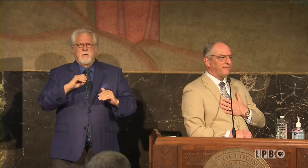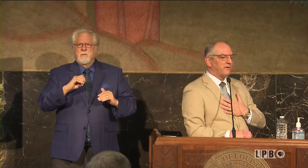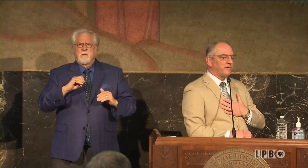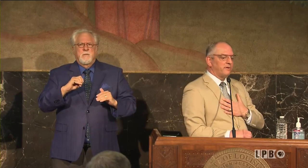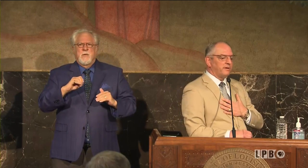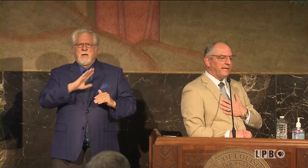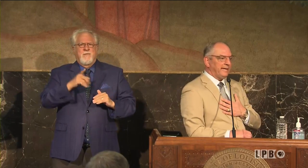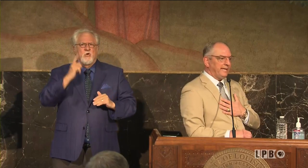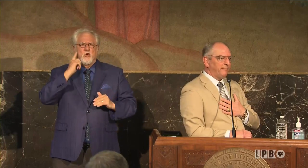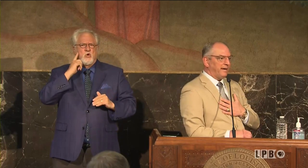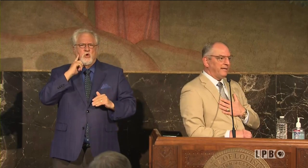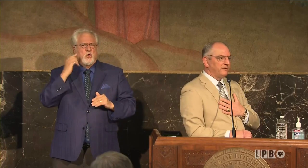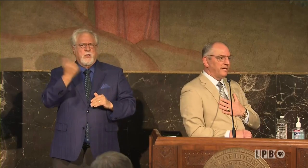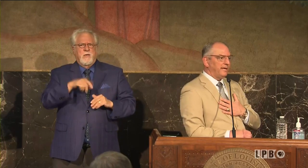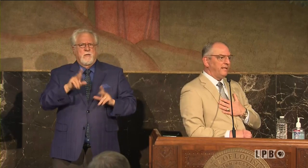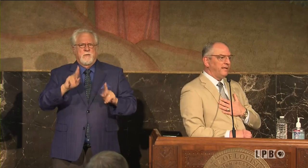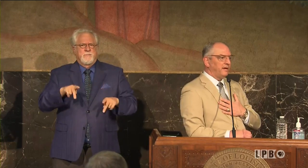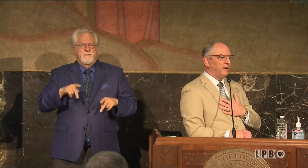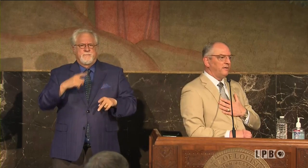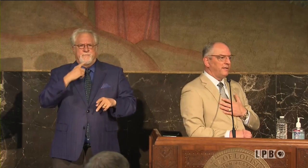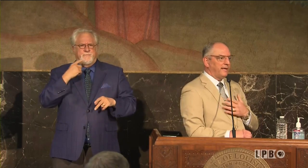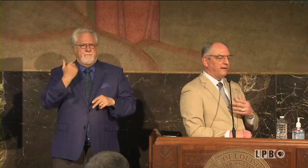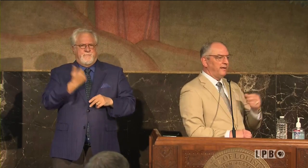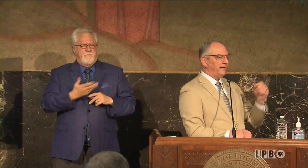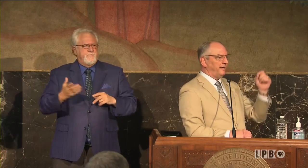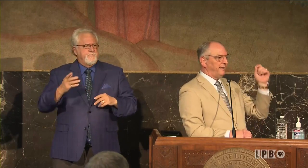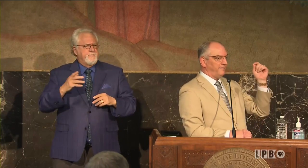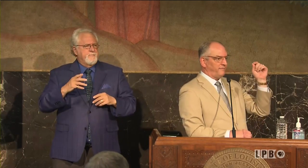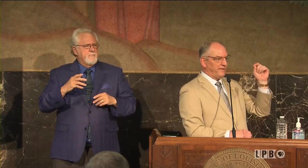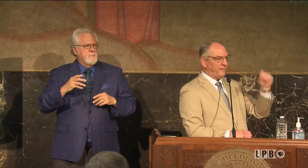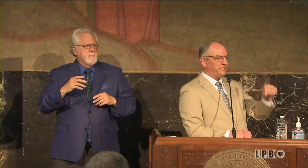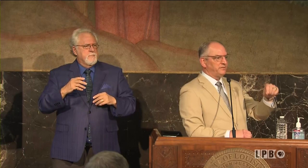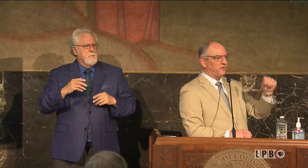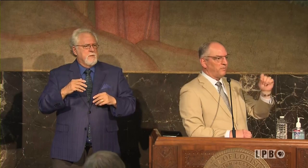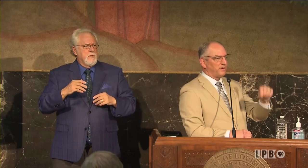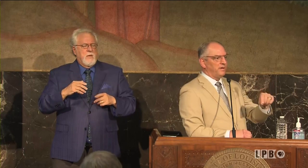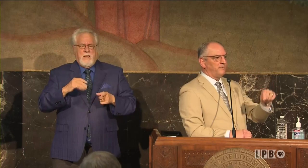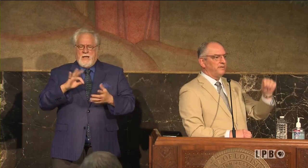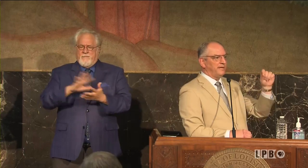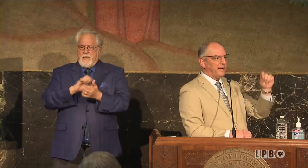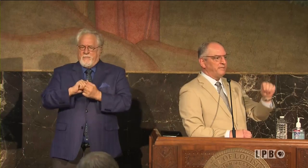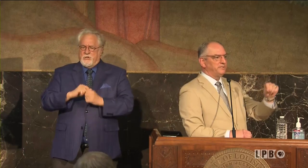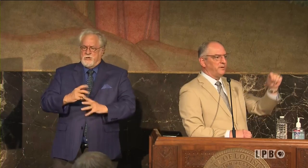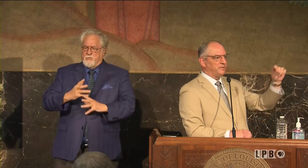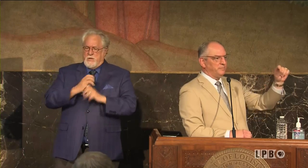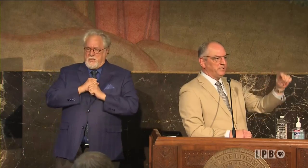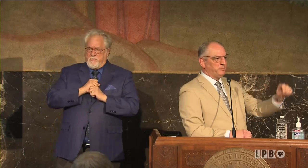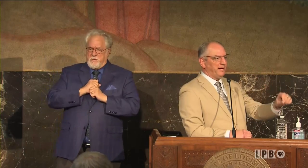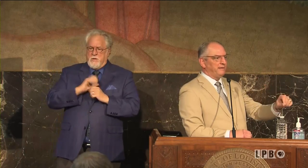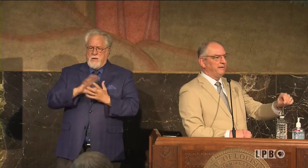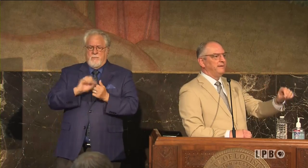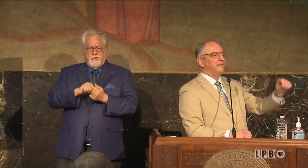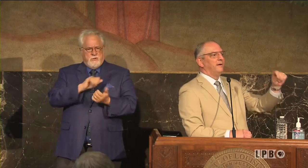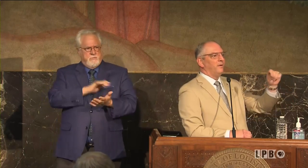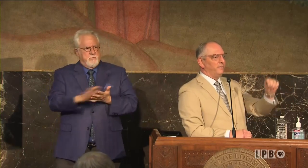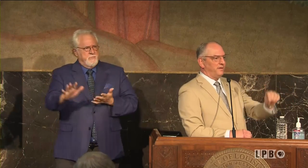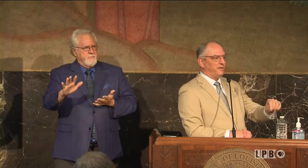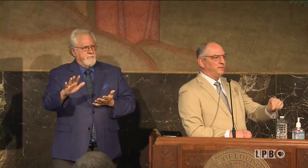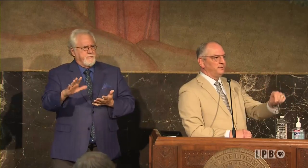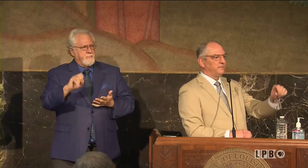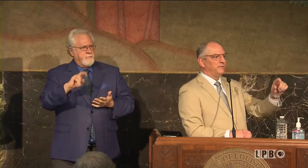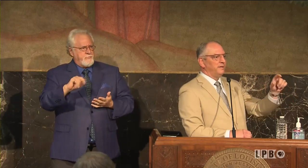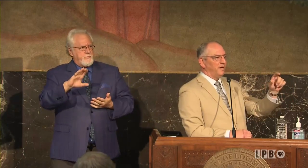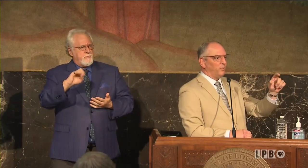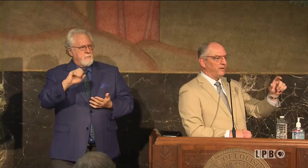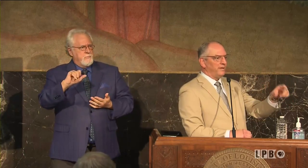I've never heard anybody say anything other than if damages are recovered, the damages ought to be spent on the